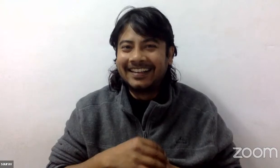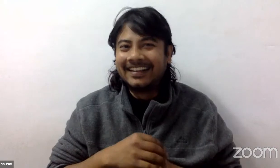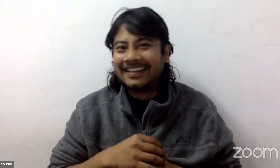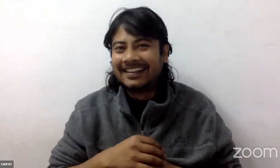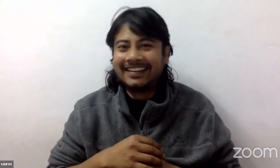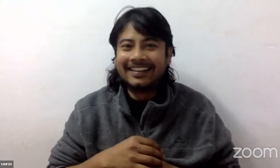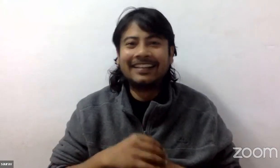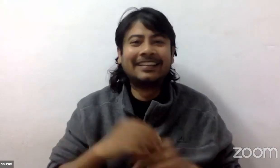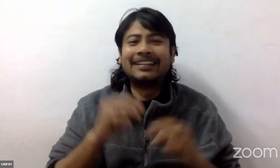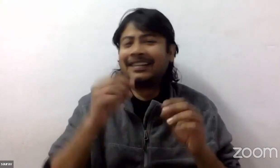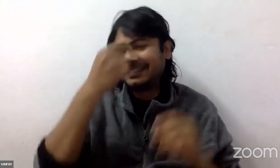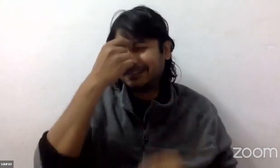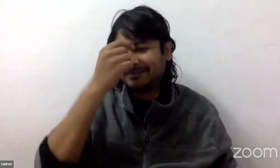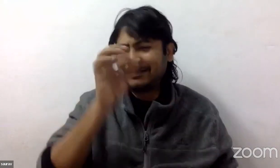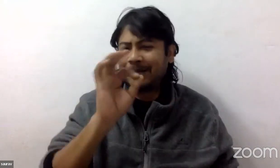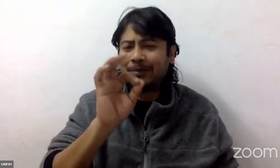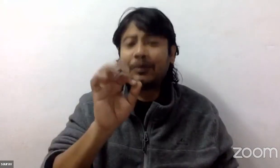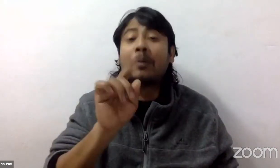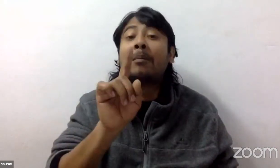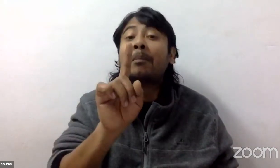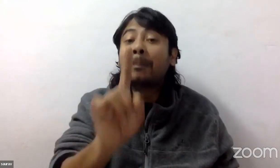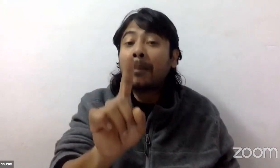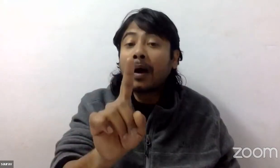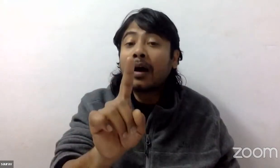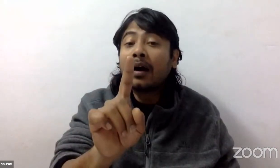sinful to eat grains on Ekadashi.